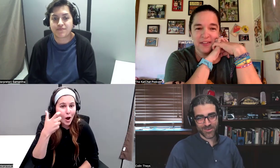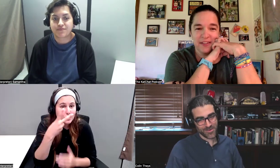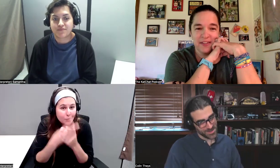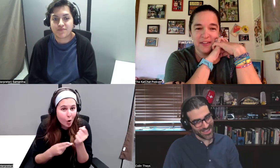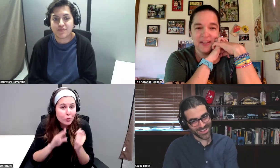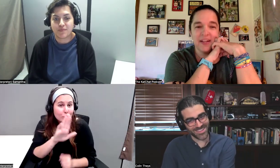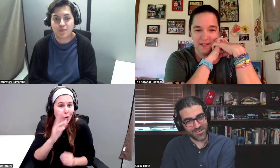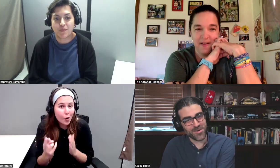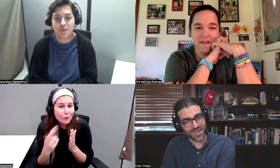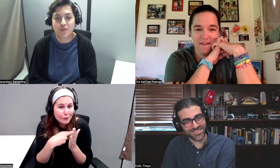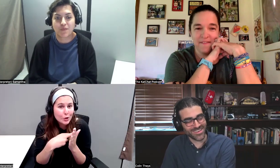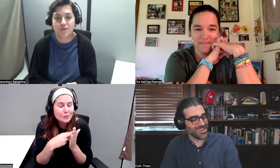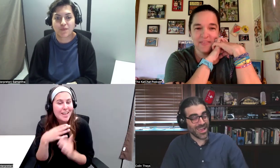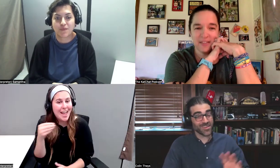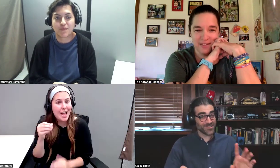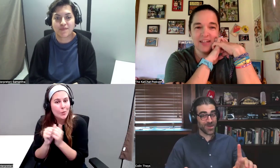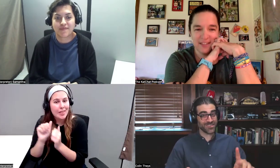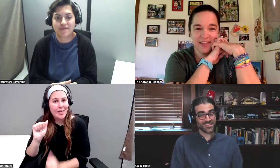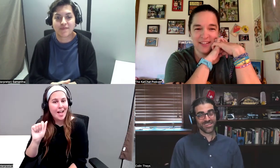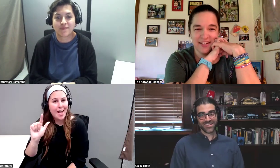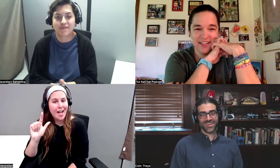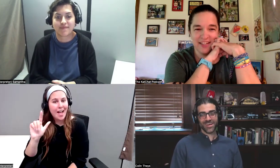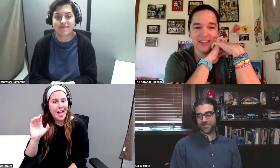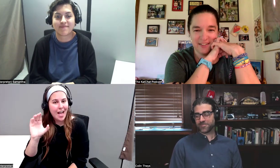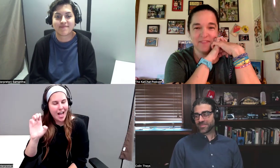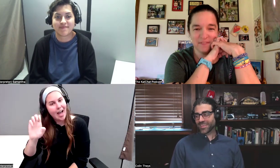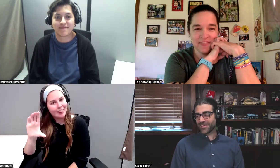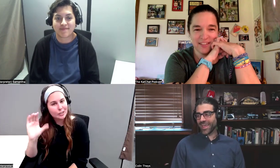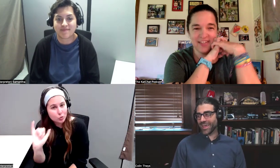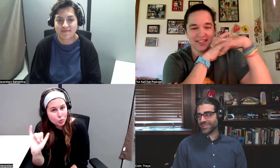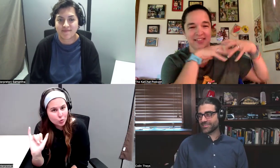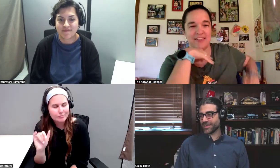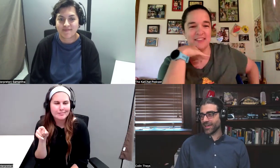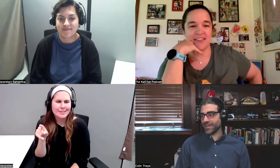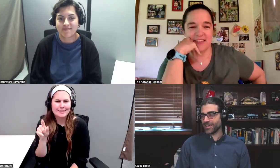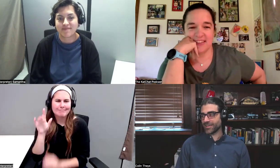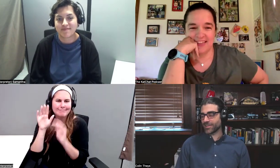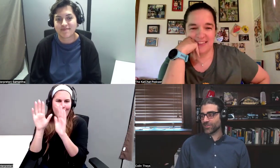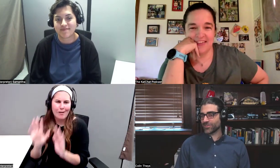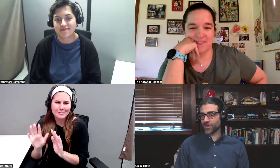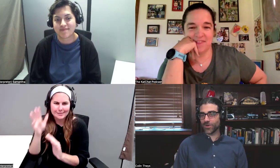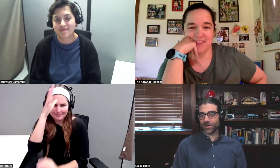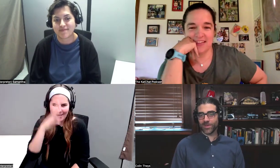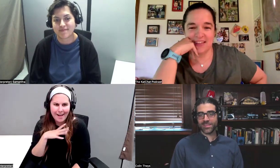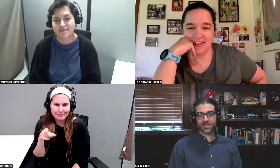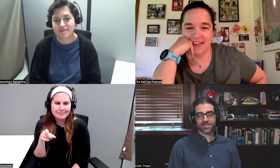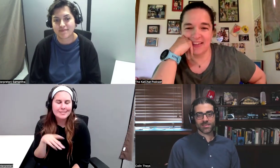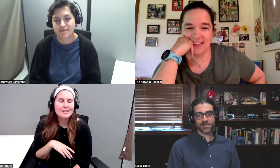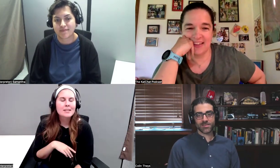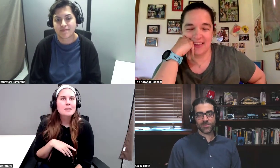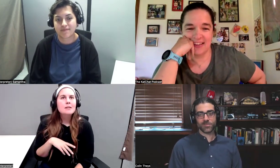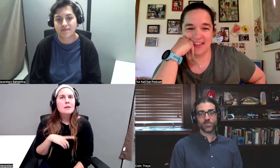and your interview with Alec, and they were both excellent. And Alec is the best. Um, and so we